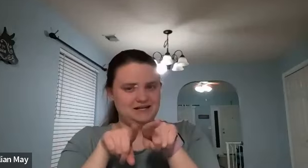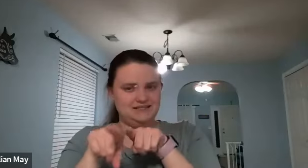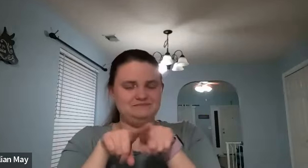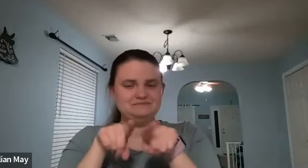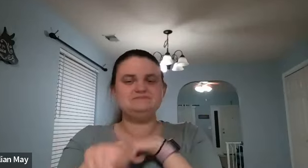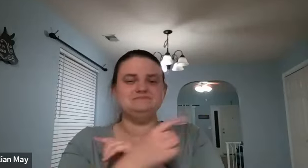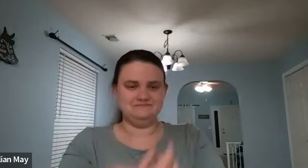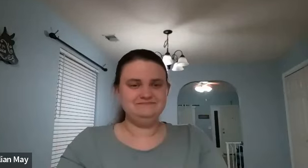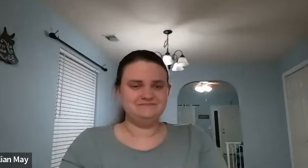socks.